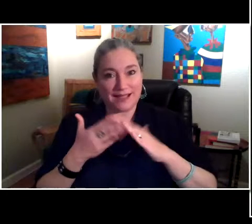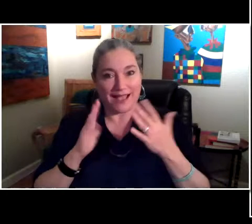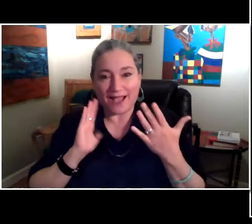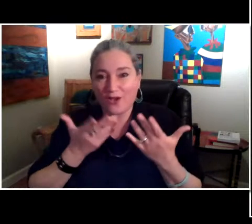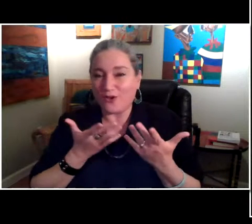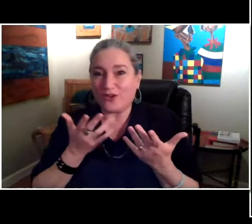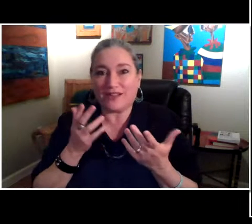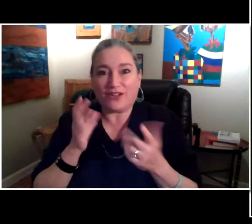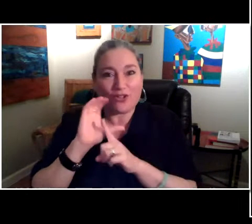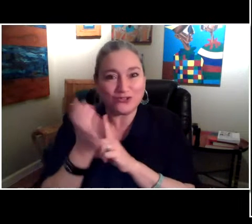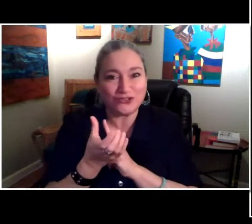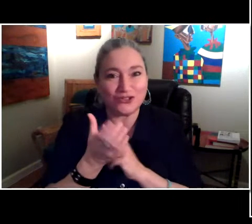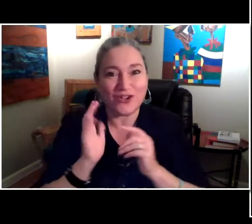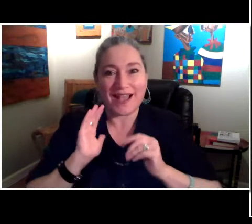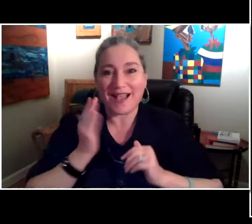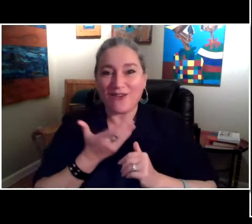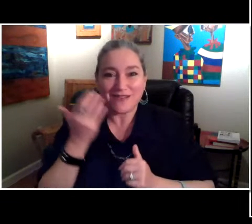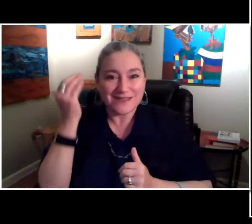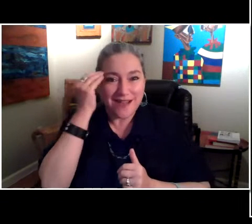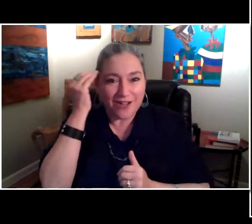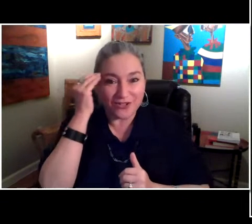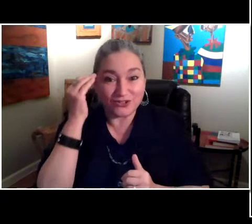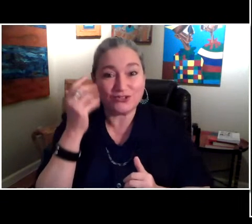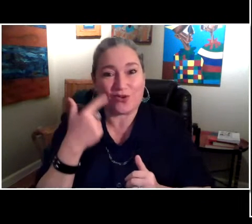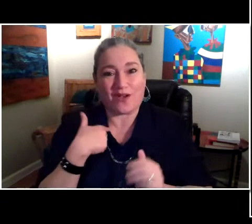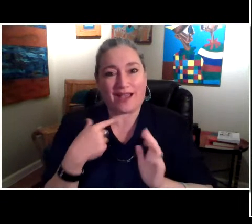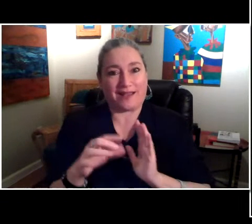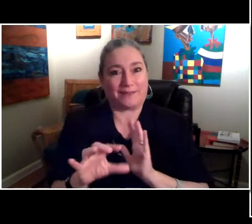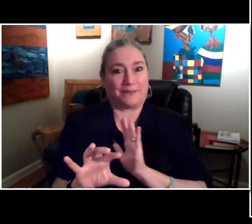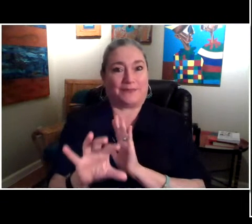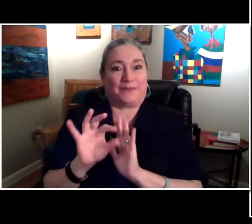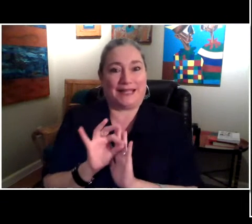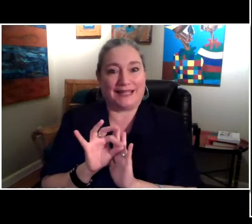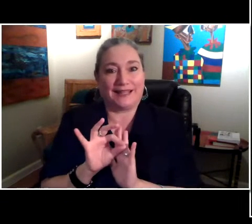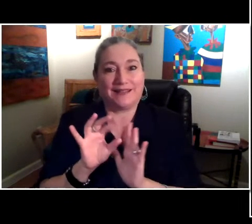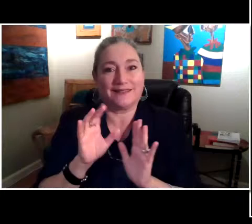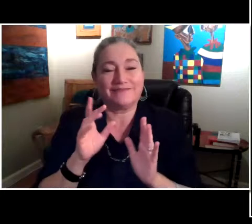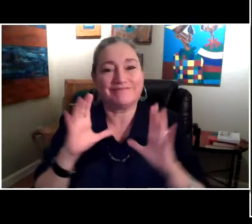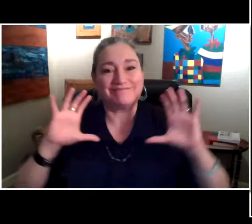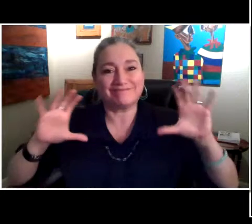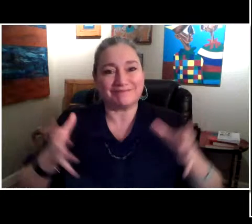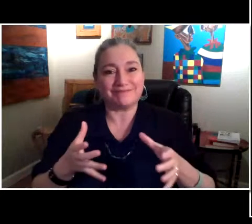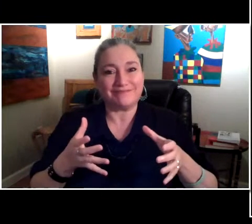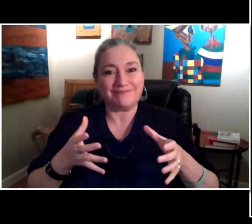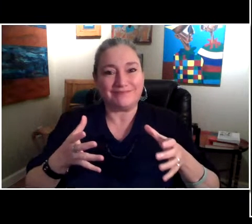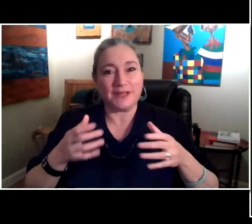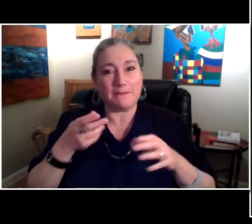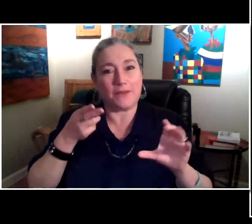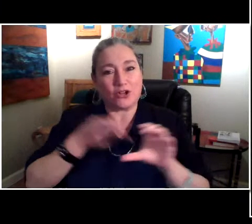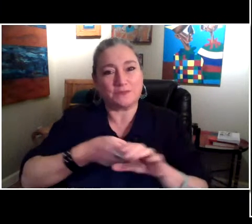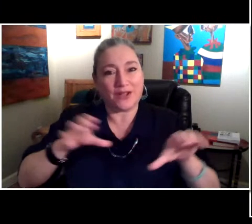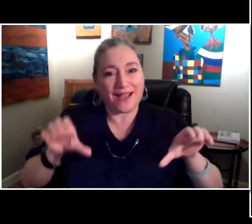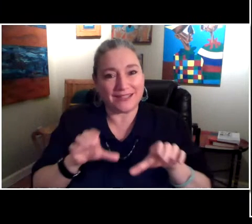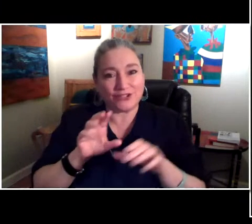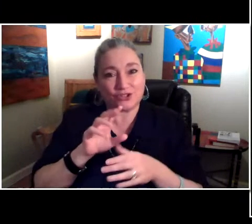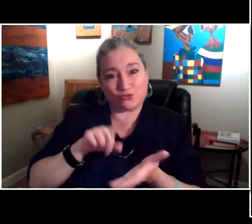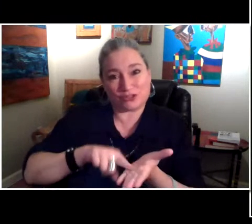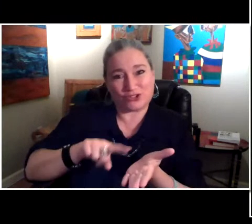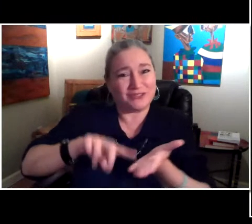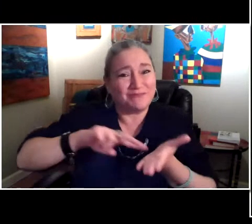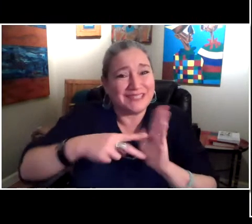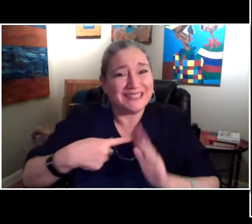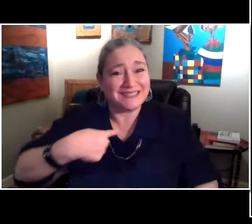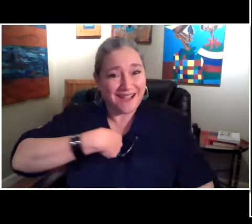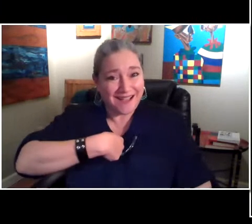in depth, but we used a research method and design that was in fitting with